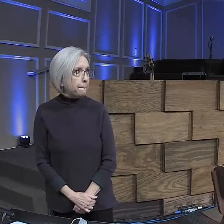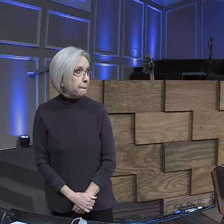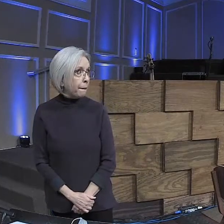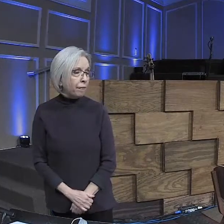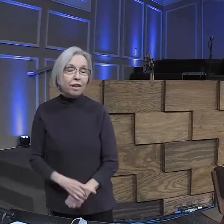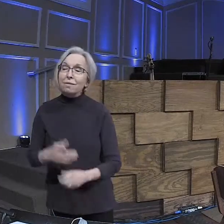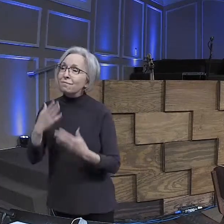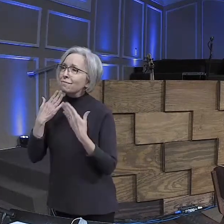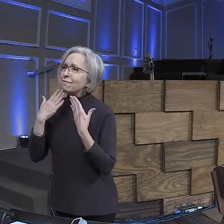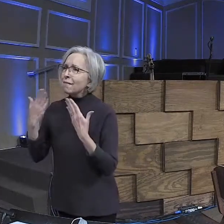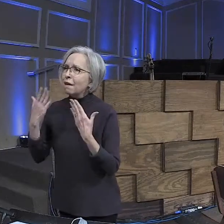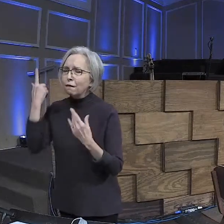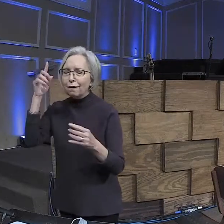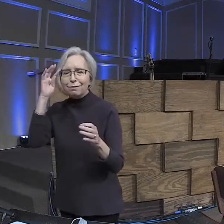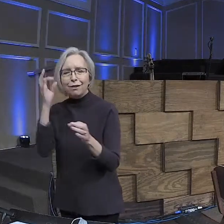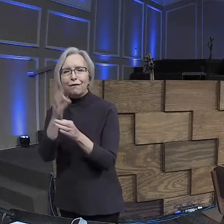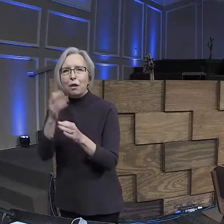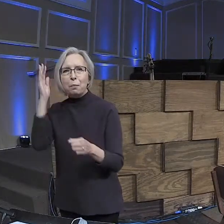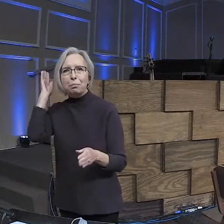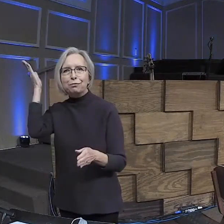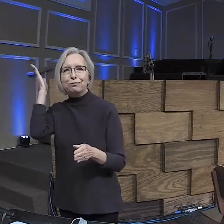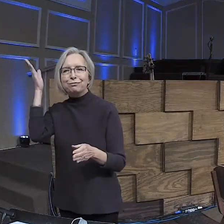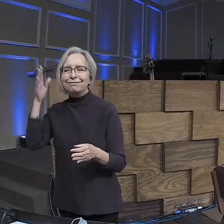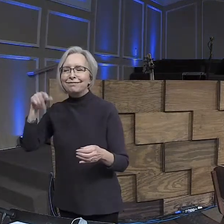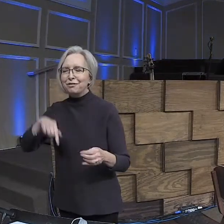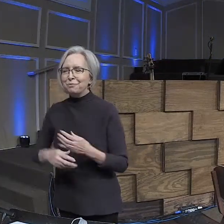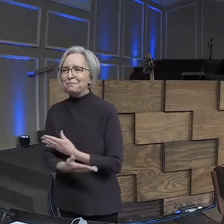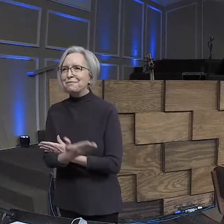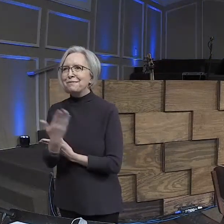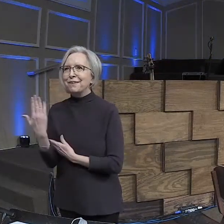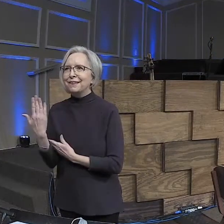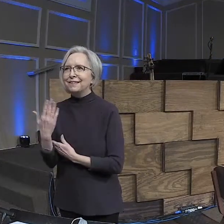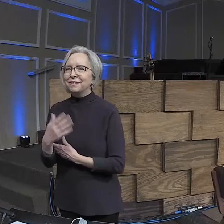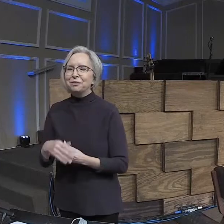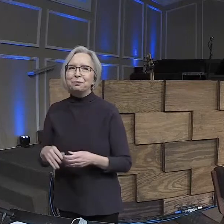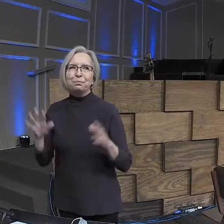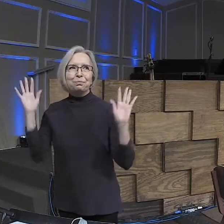Aren't you thankful for a faithful pastor who preaches God's word?